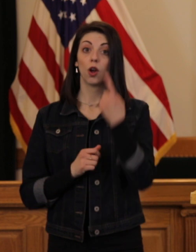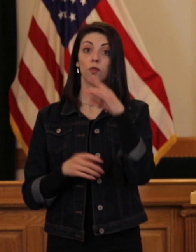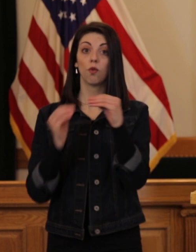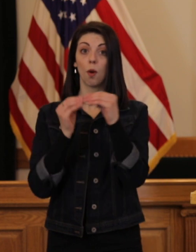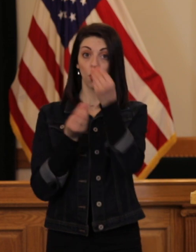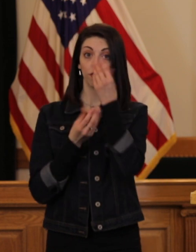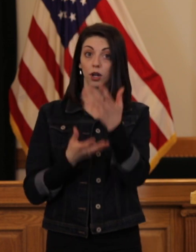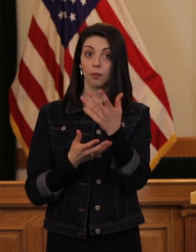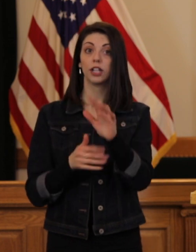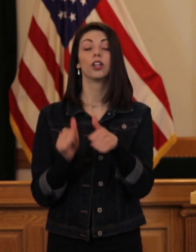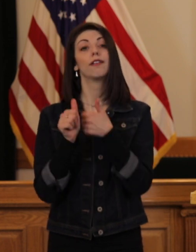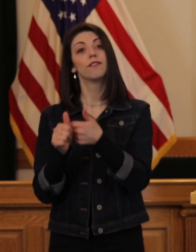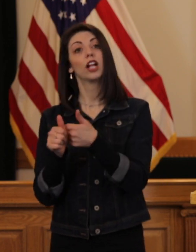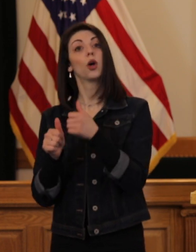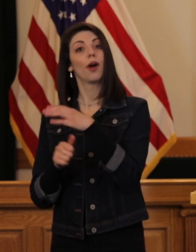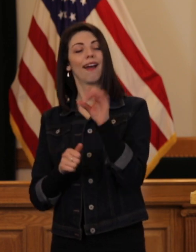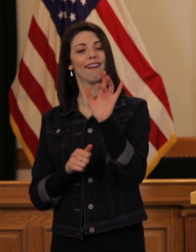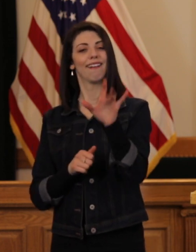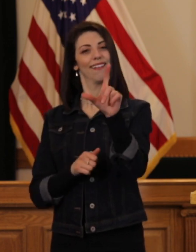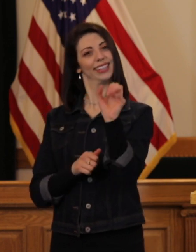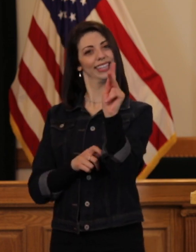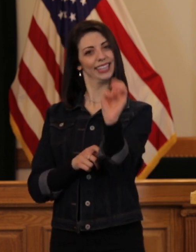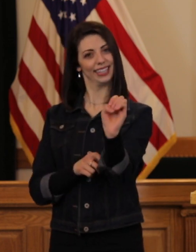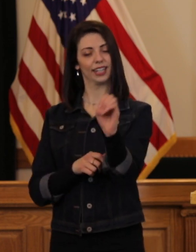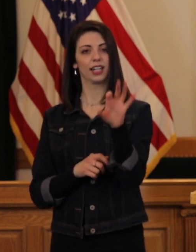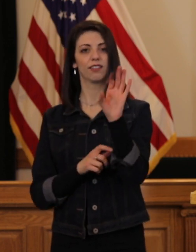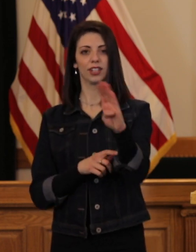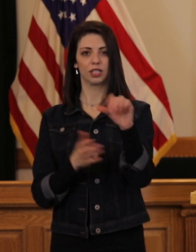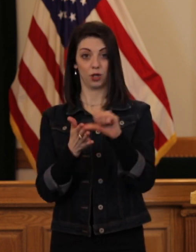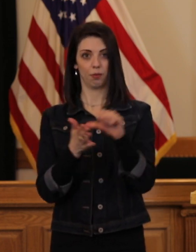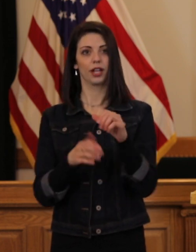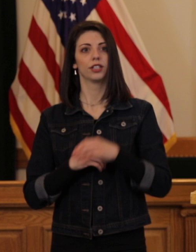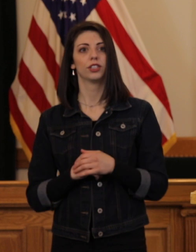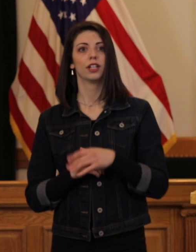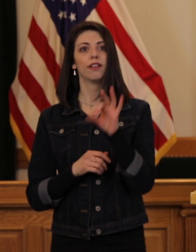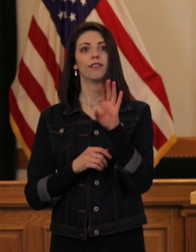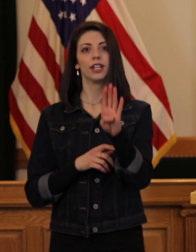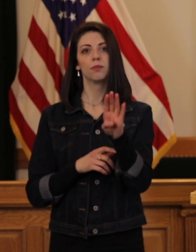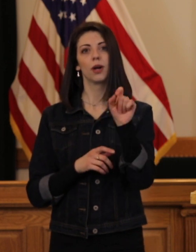please follow and like our Facebook page, which will be located at